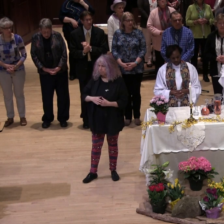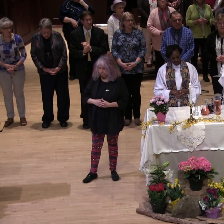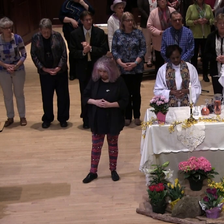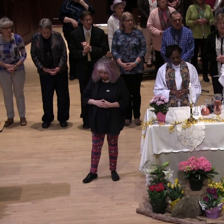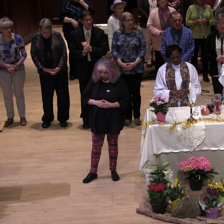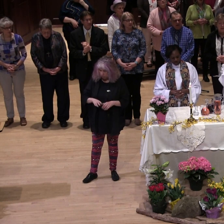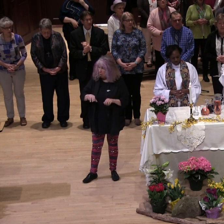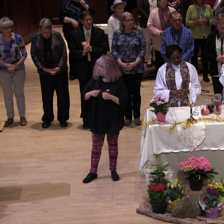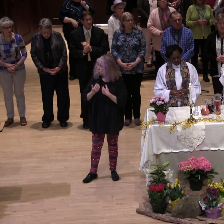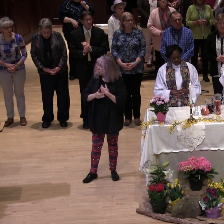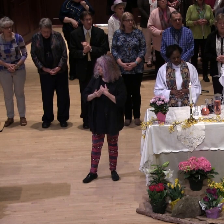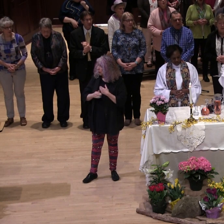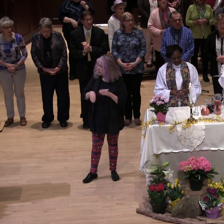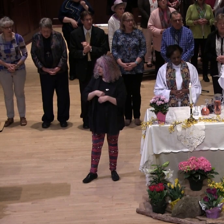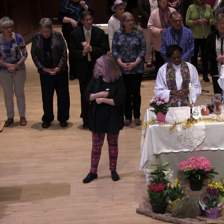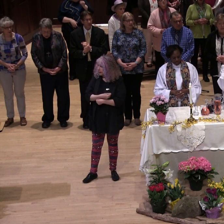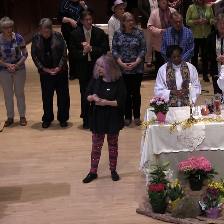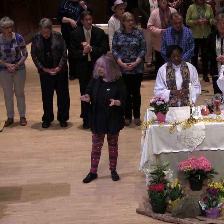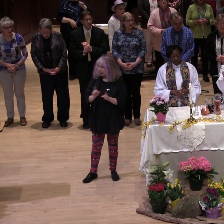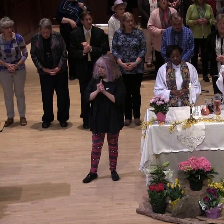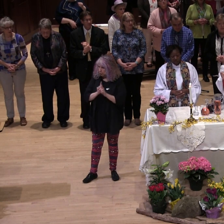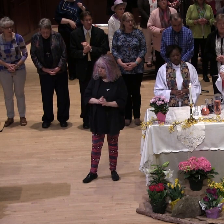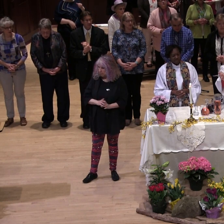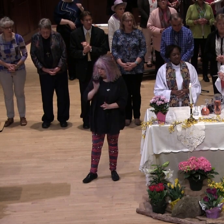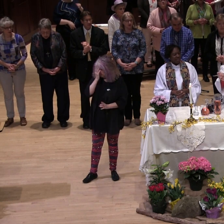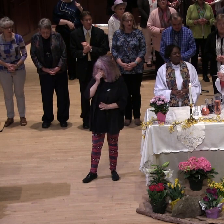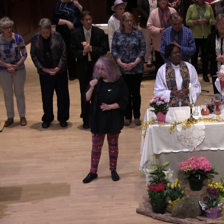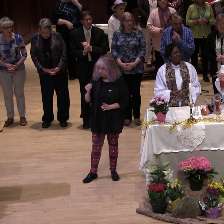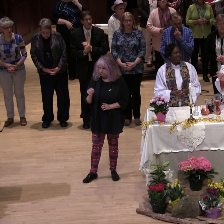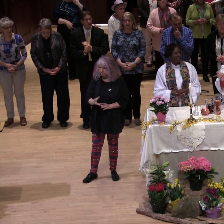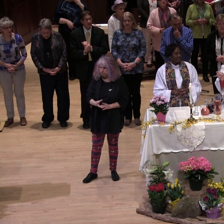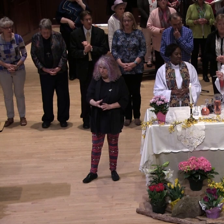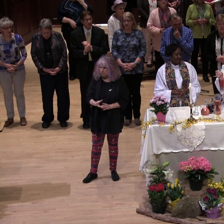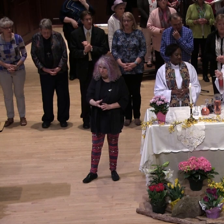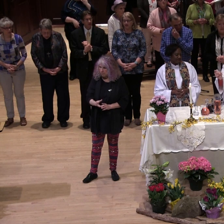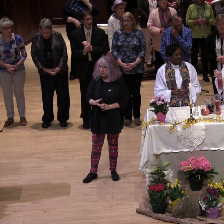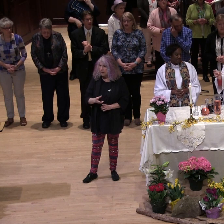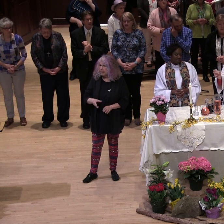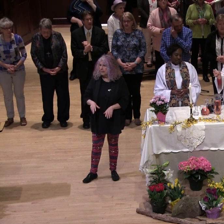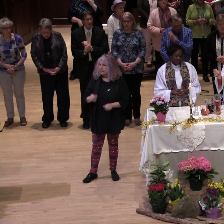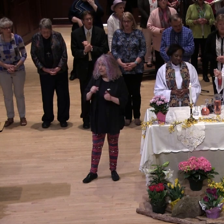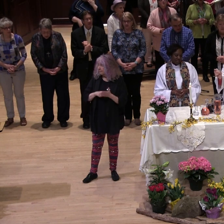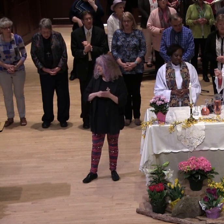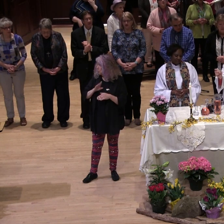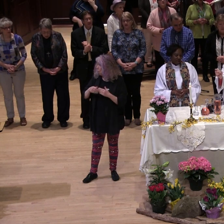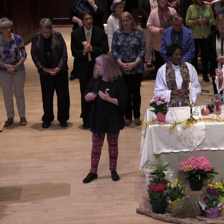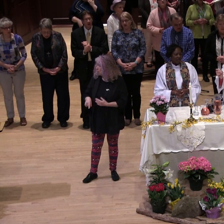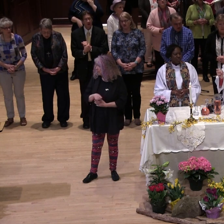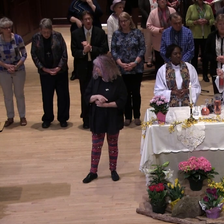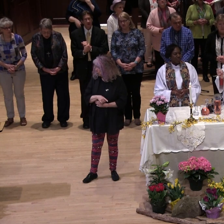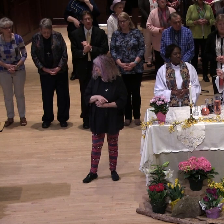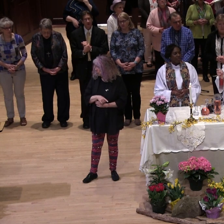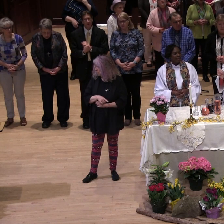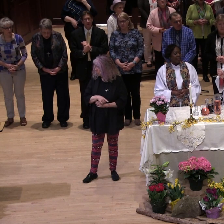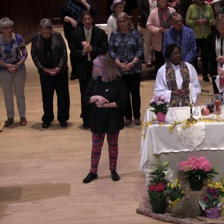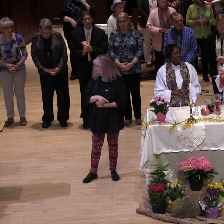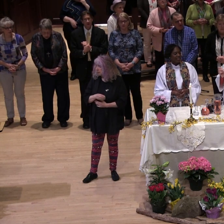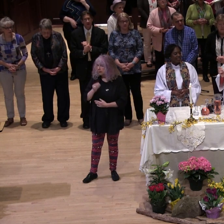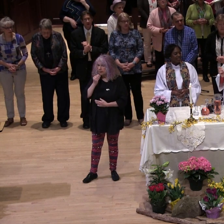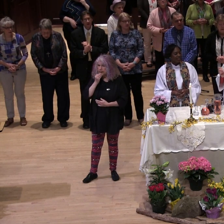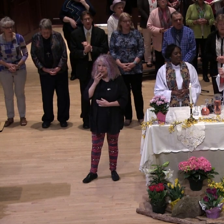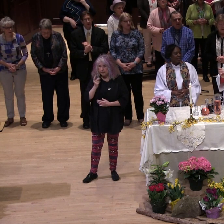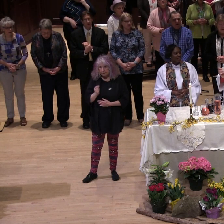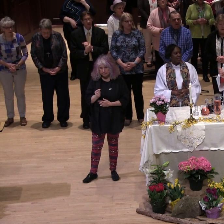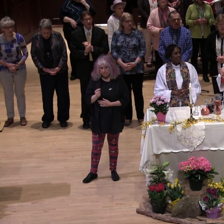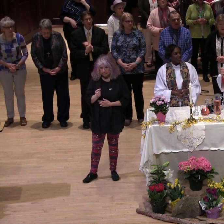thanks. He broke the bread, gave it to his disciples, and said, "Take this, all of you, and eat